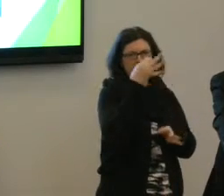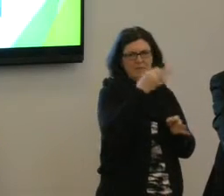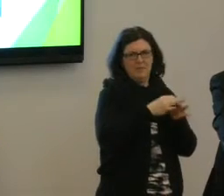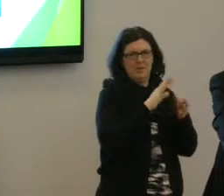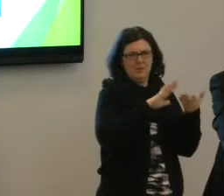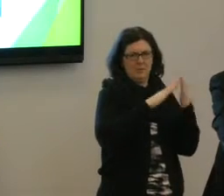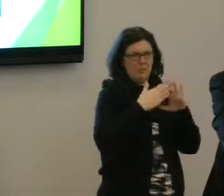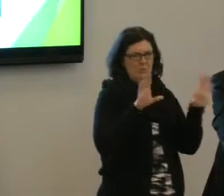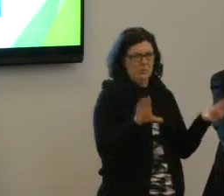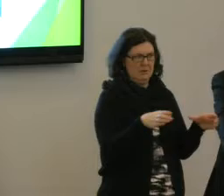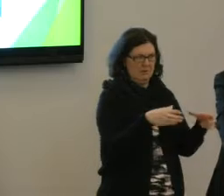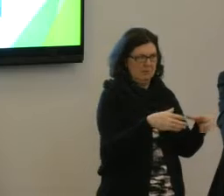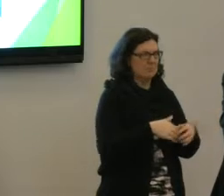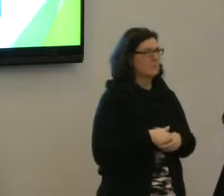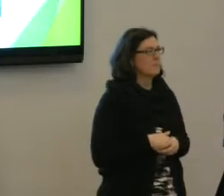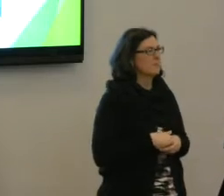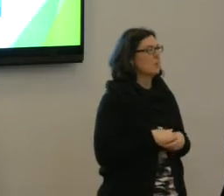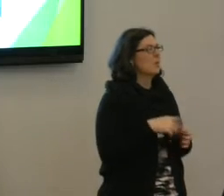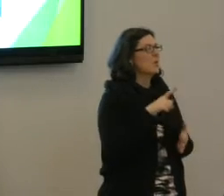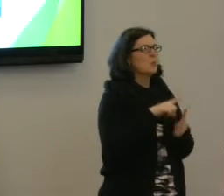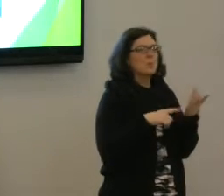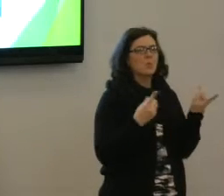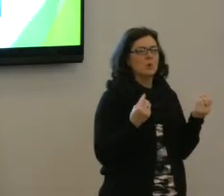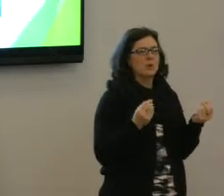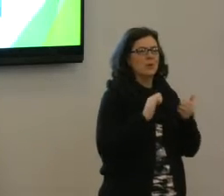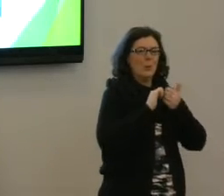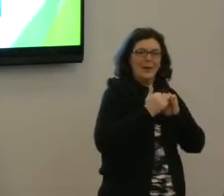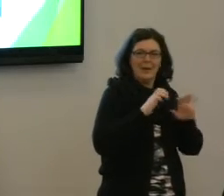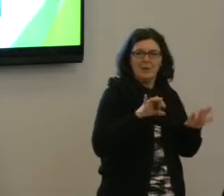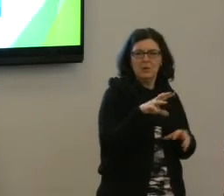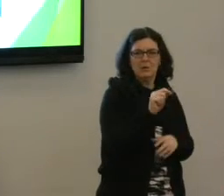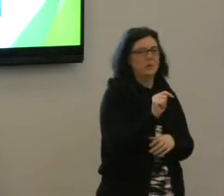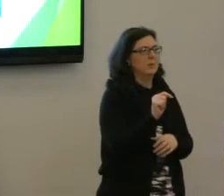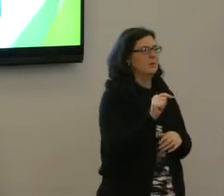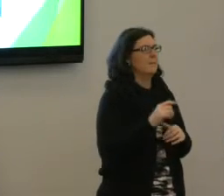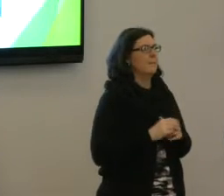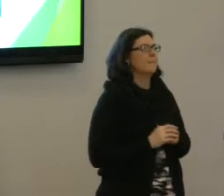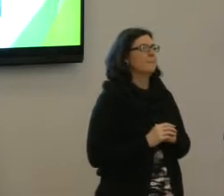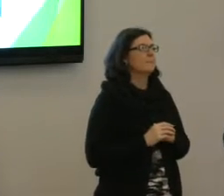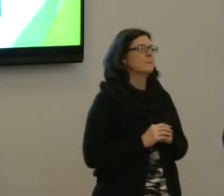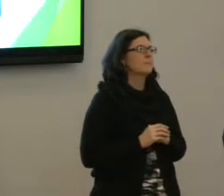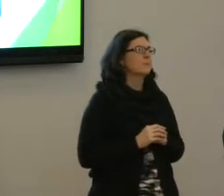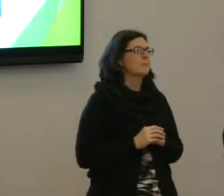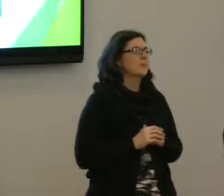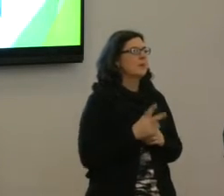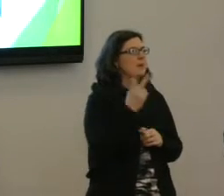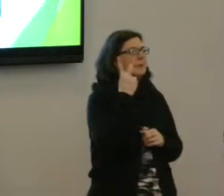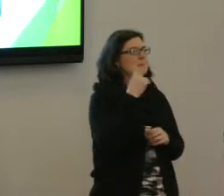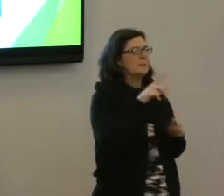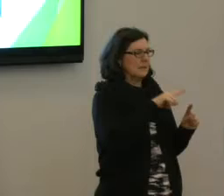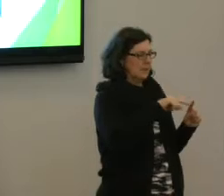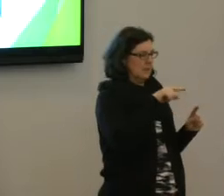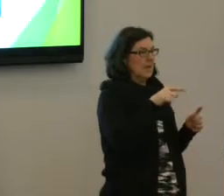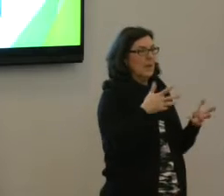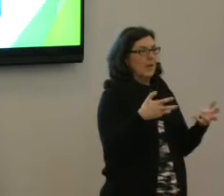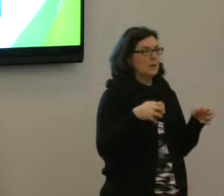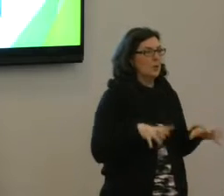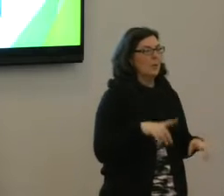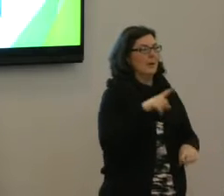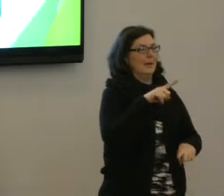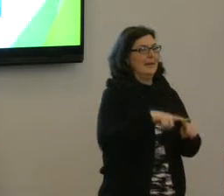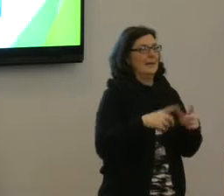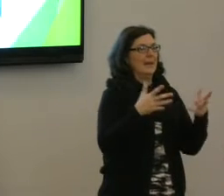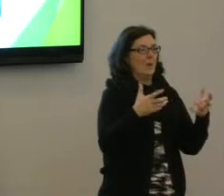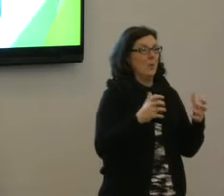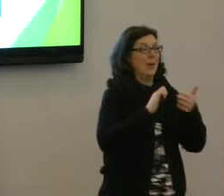that key? What are the steps that you do? This one's like, if you can see the steps, I don't want to do it, I can't do it, I